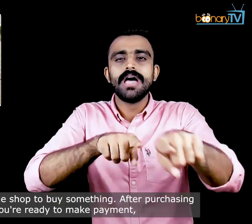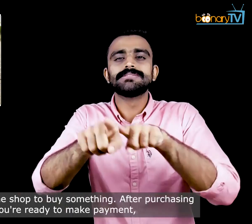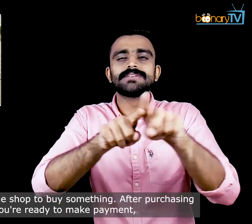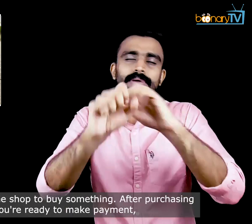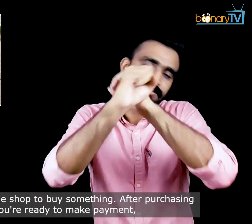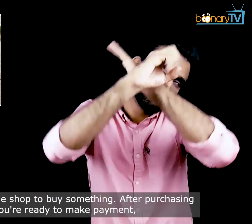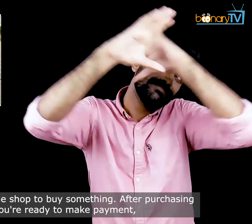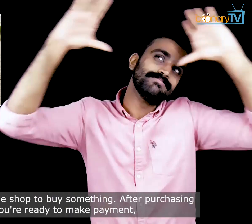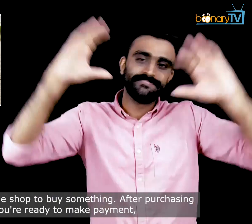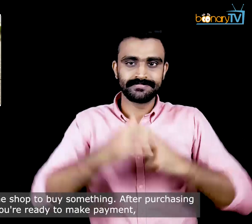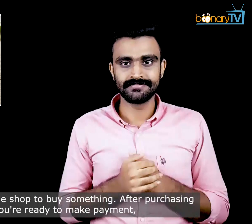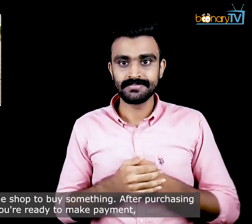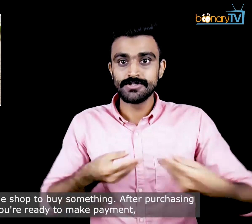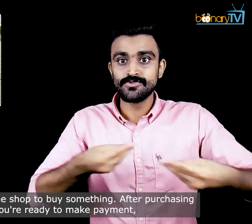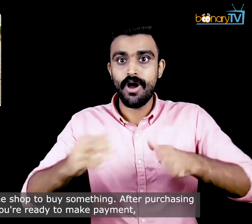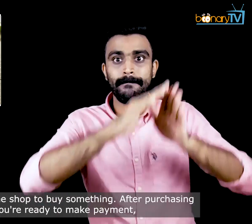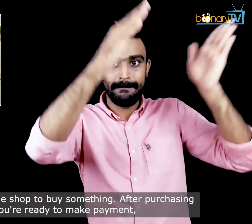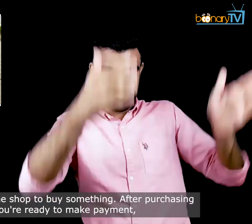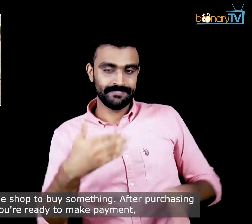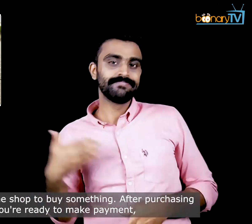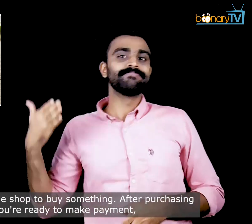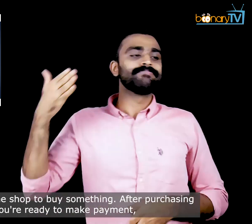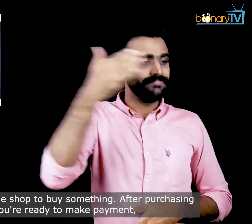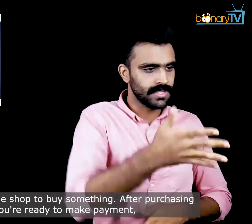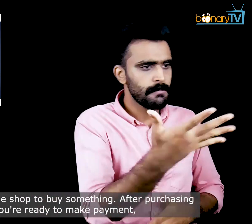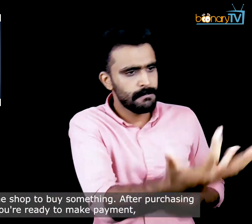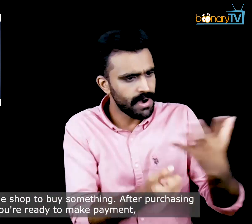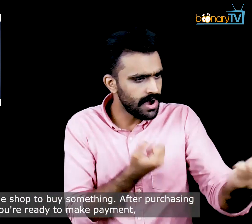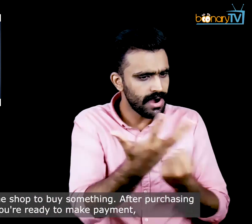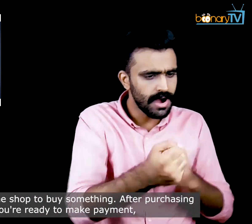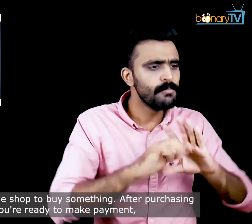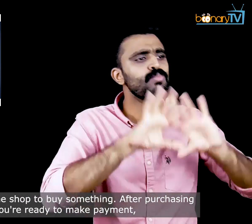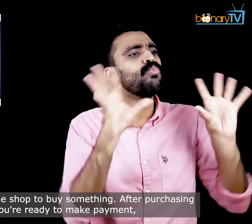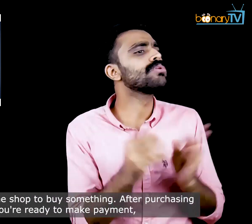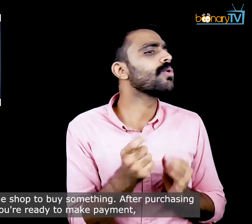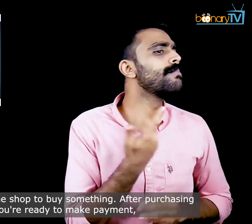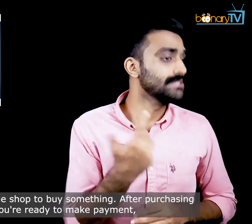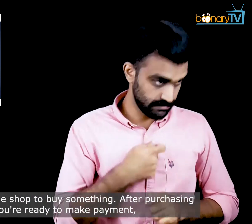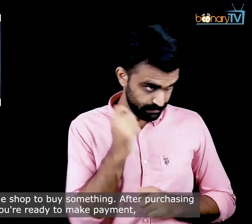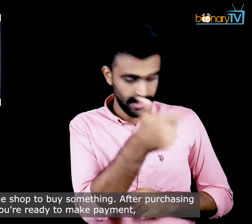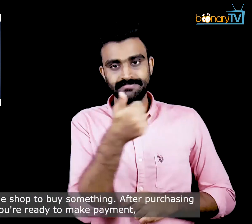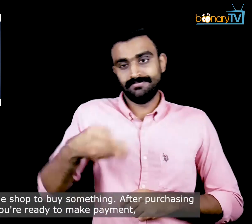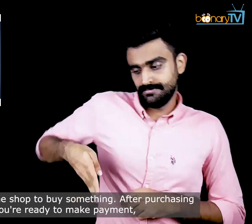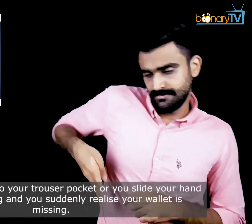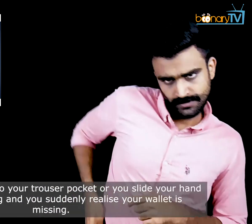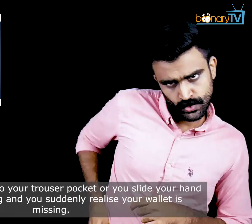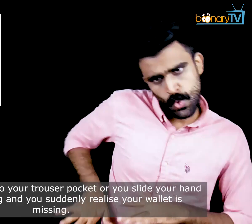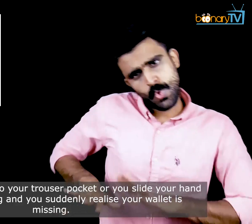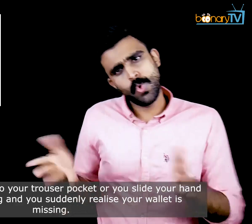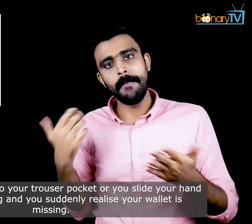Imagine you're at the shop to buy something. After purchasing, when you're ready to make payment, you put your hand into your